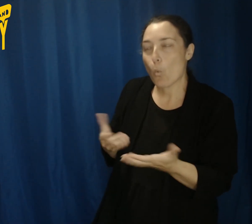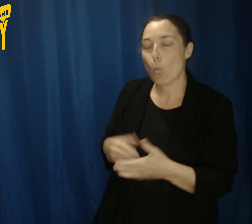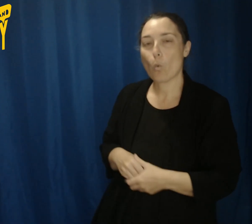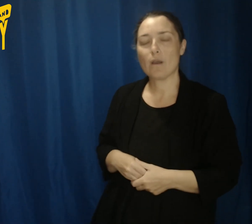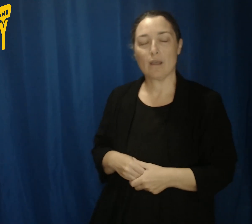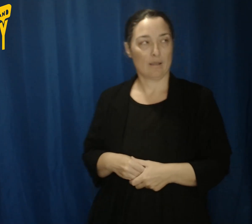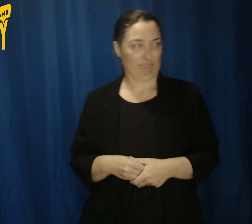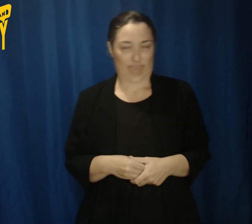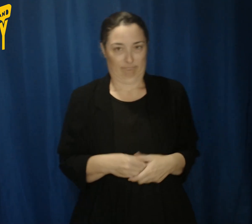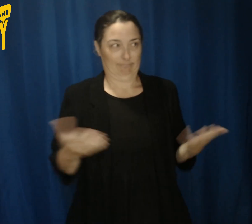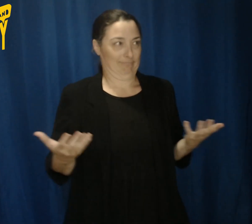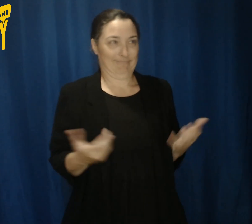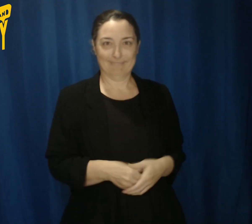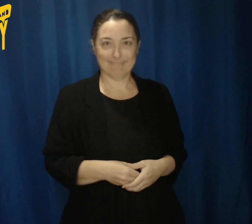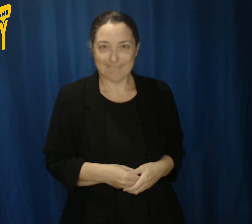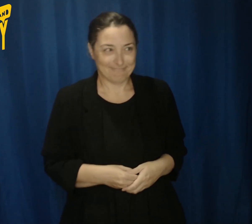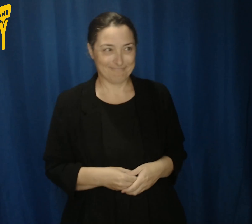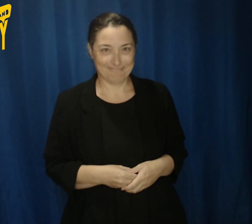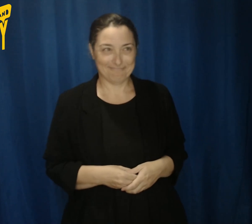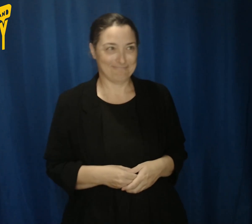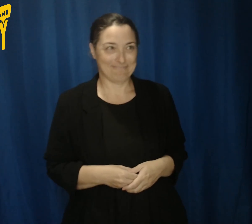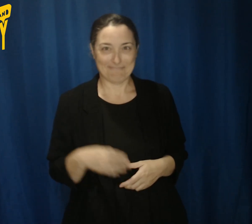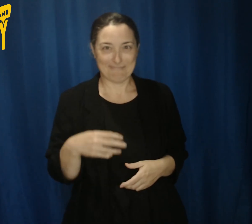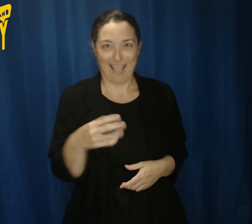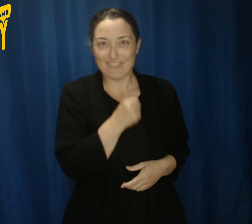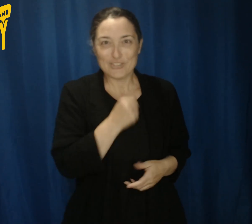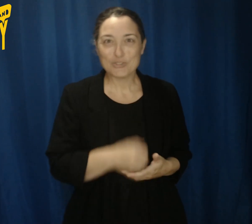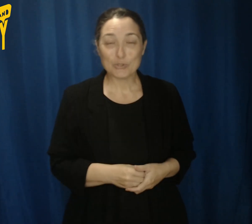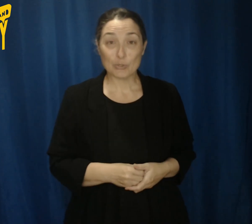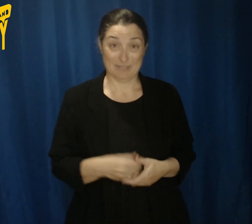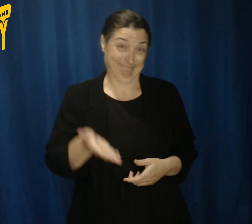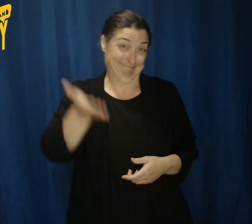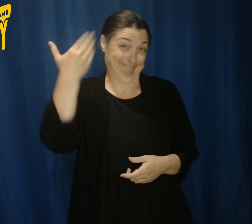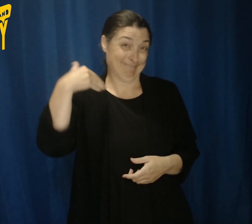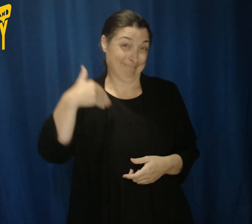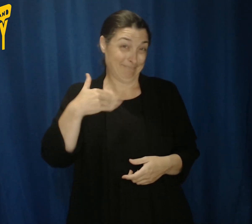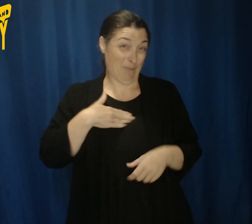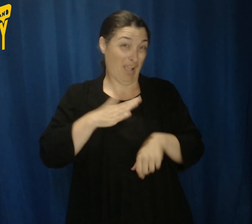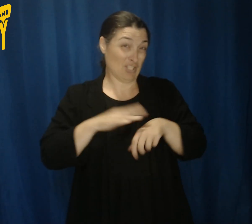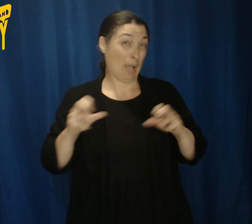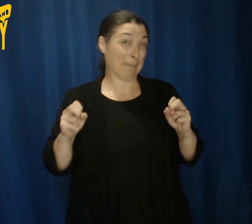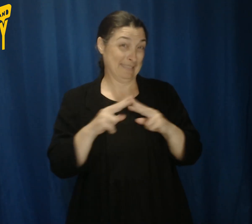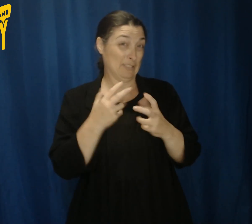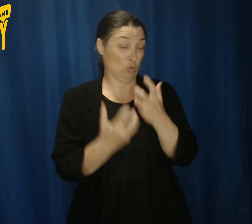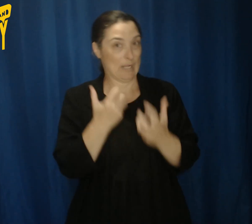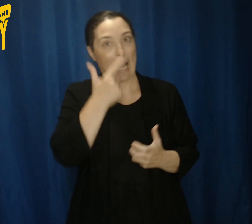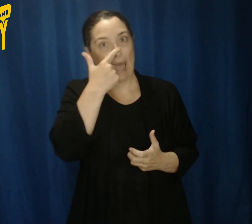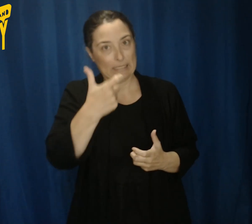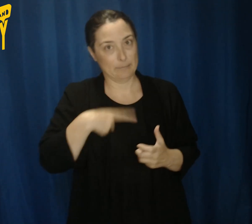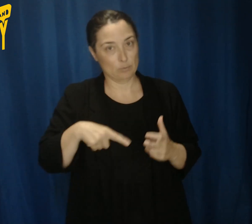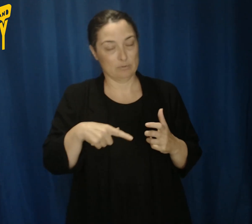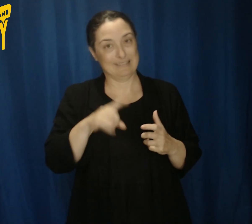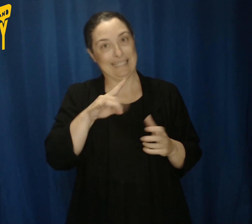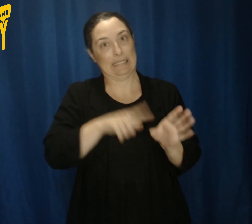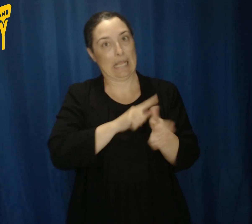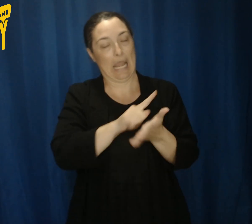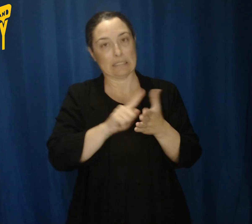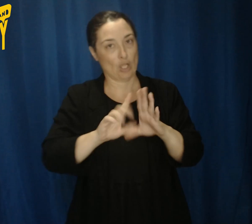What happened at Sydney Uni, and I was so lucky at the time because they cancelled it 10 years later, was that I'd come top of my high school at